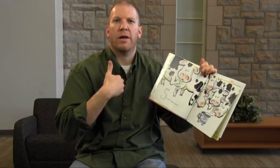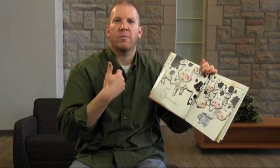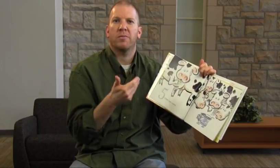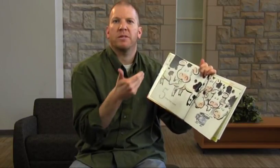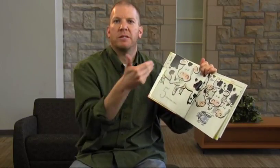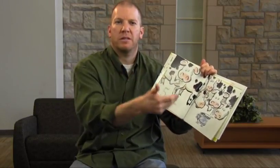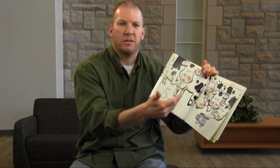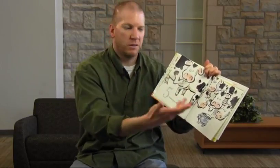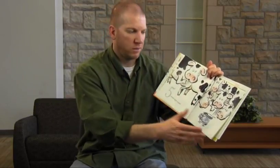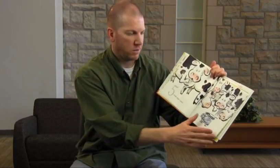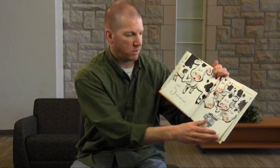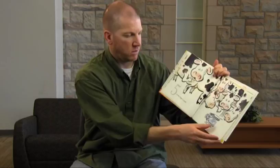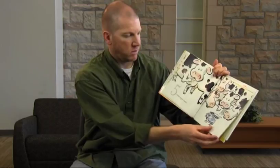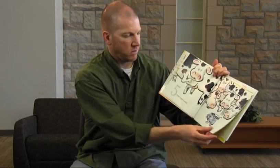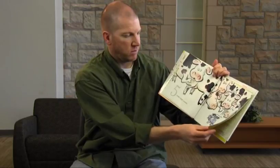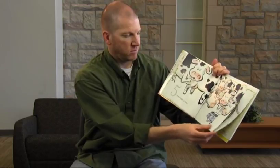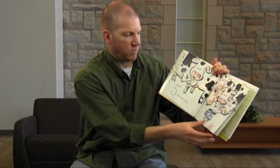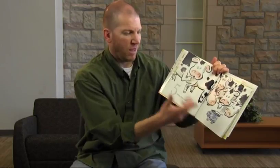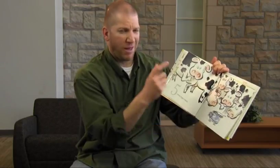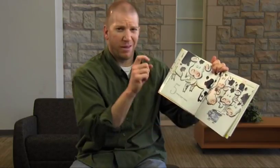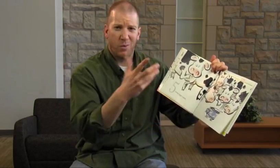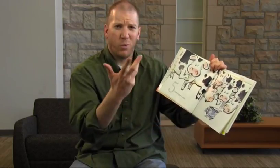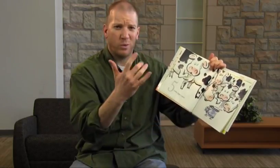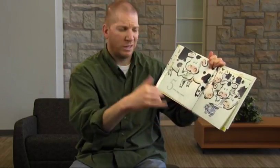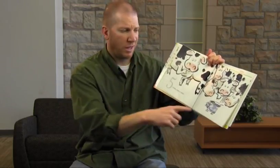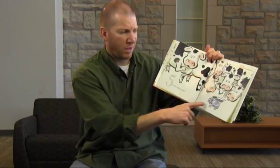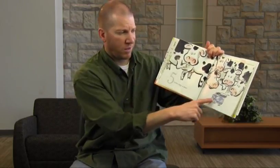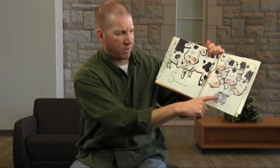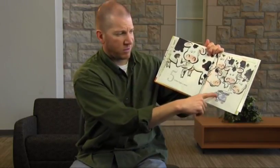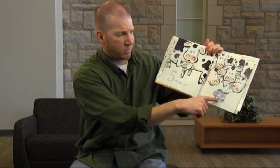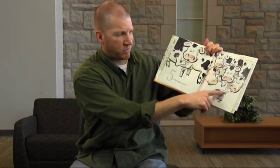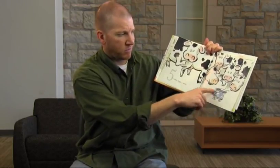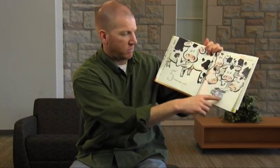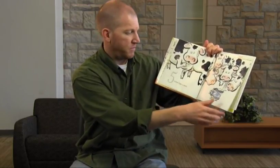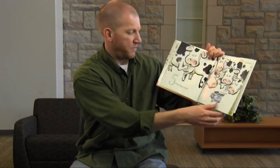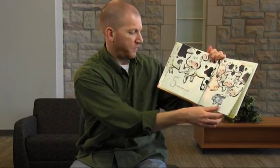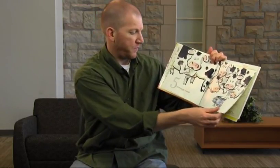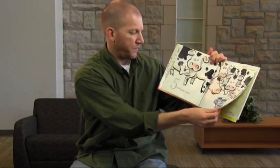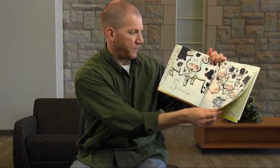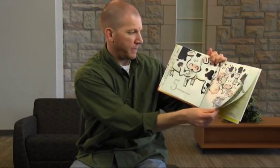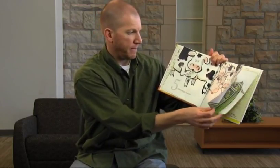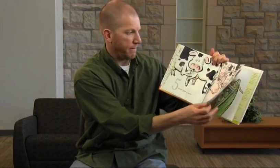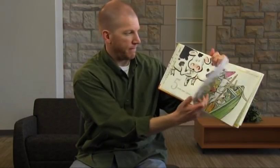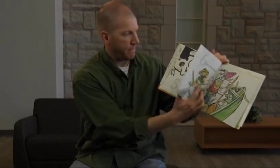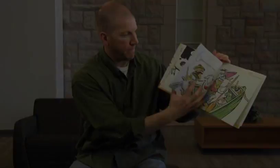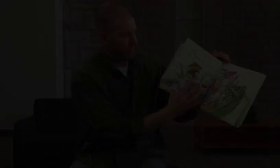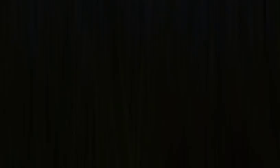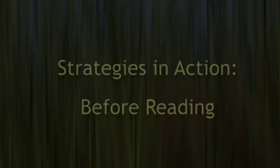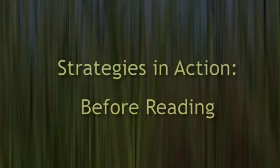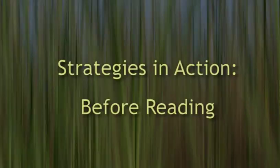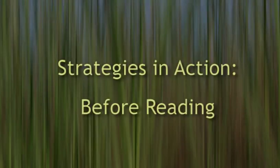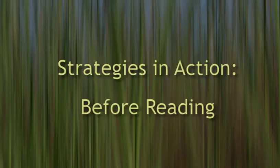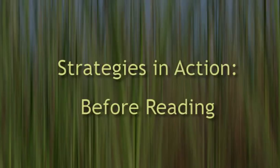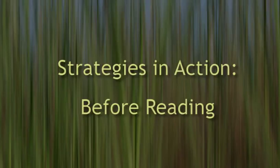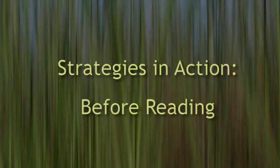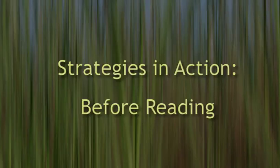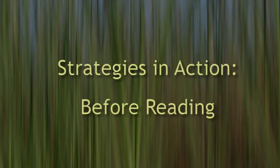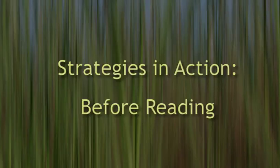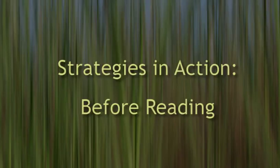There's different animals here. You can kind of predict what animals might come up next. Ask them what this is. Strategies in action